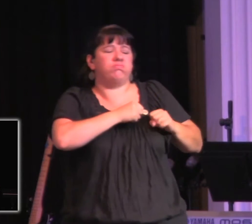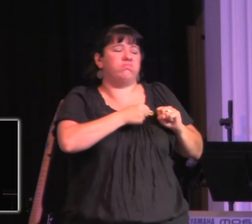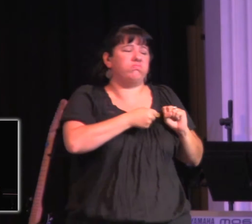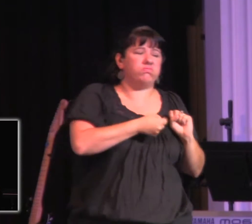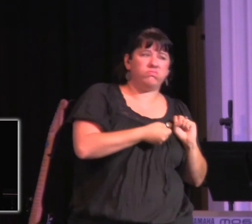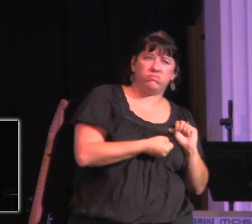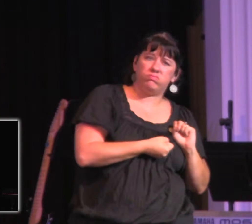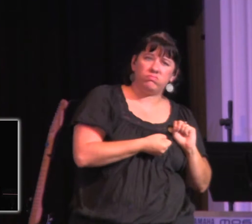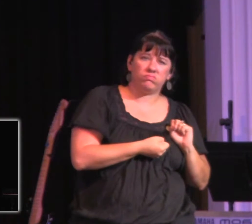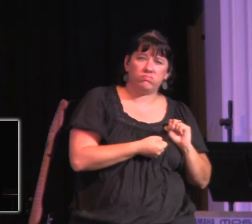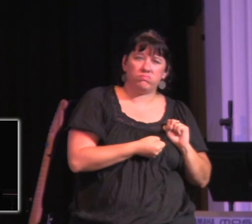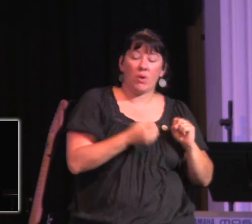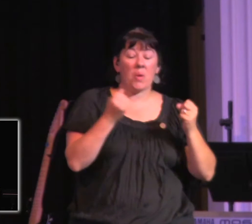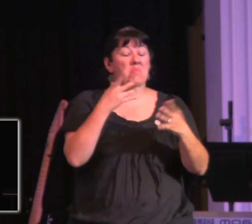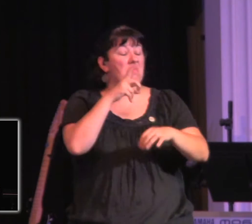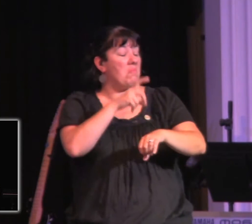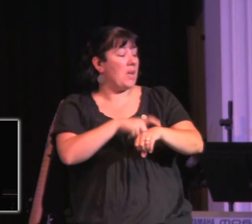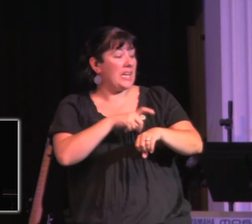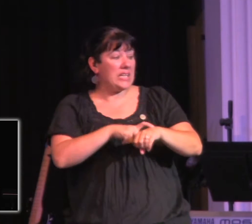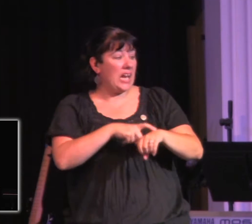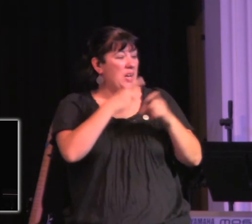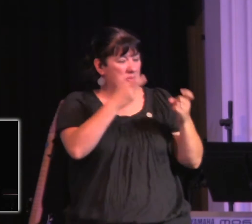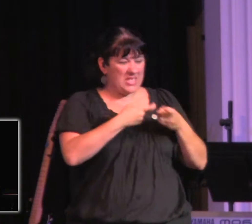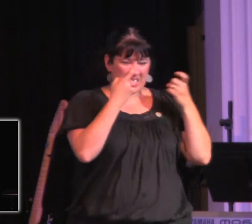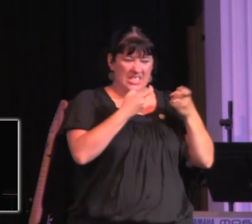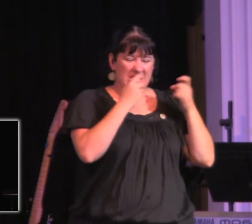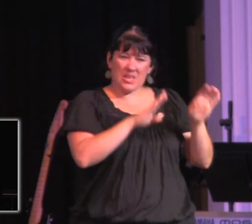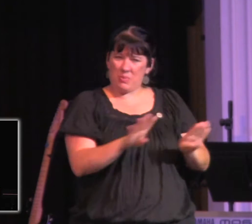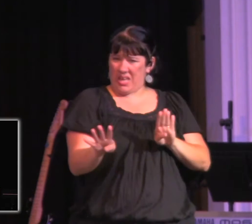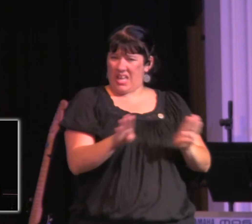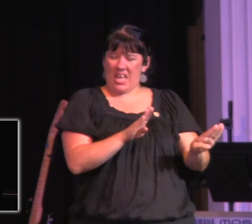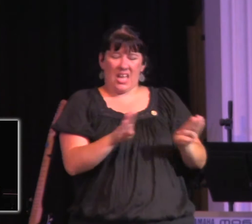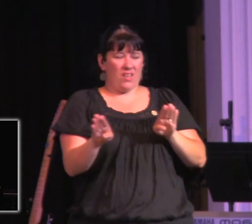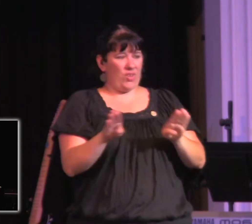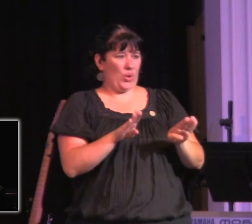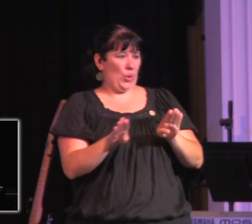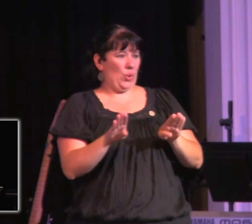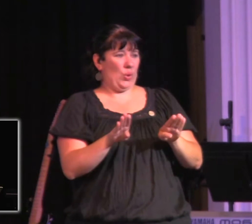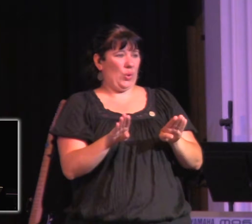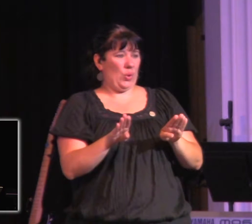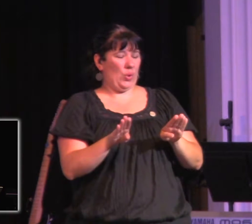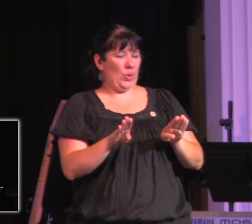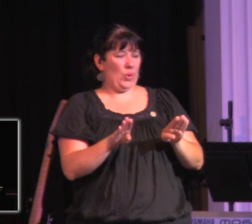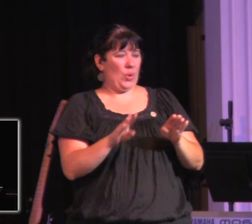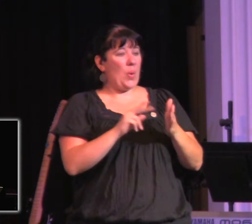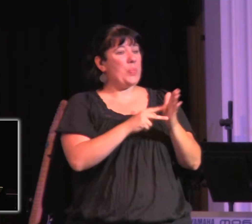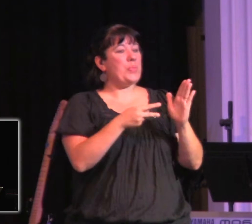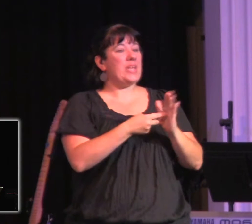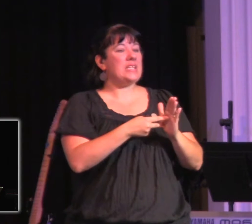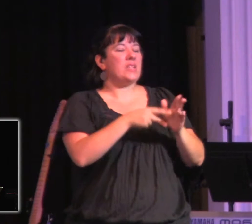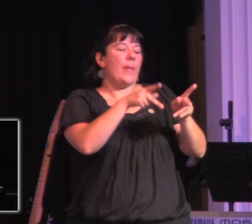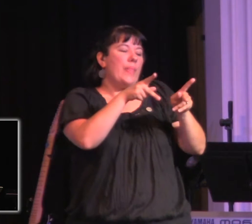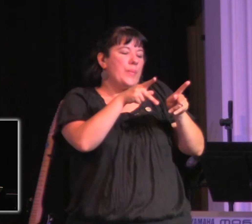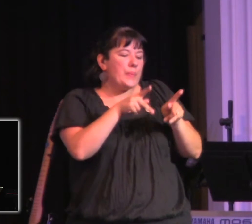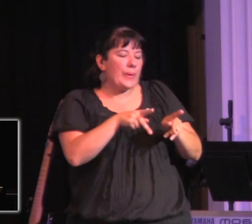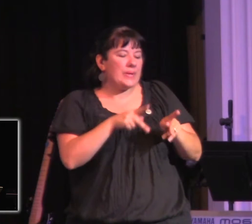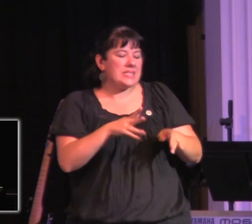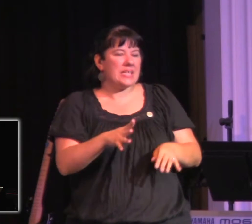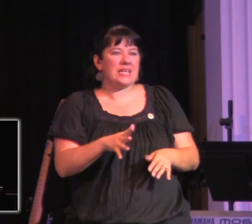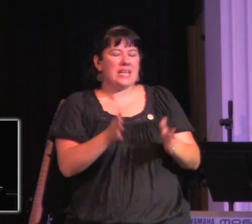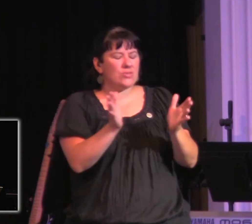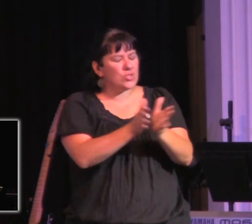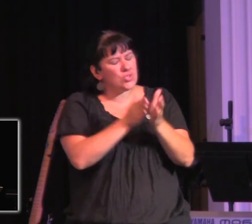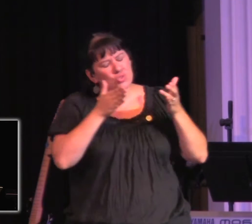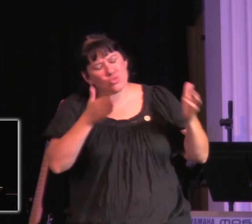times are just empty attempts to try to mask the pain that they can't find anything to help them